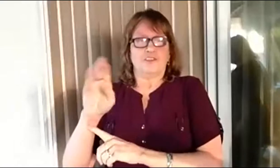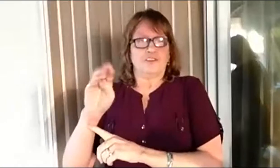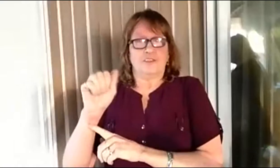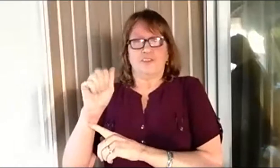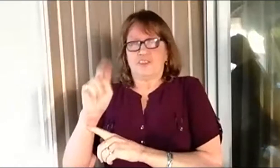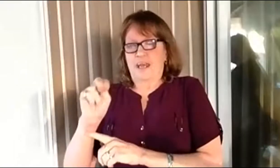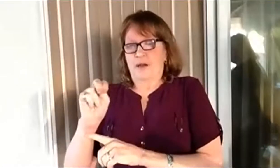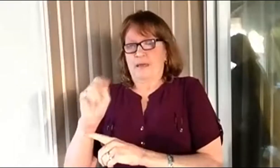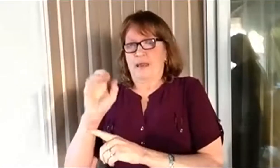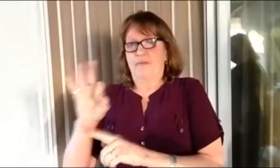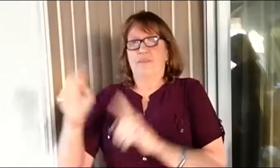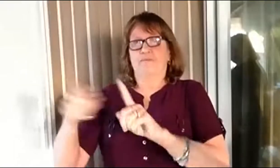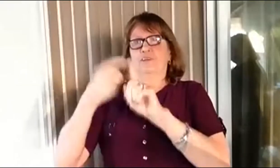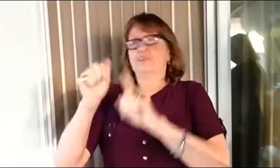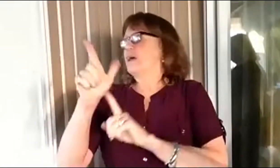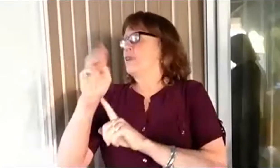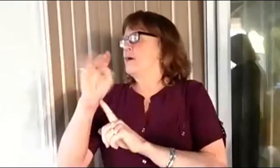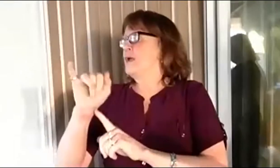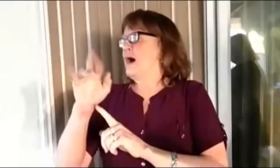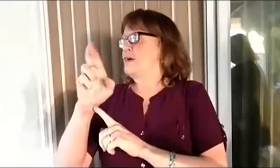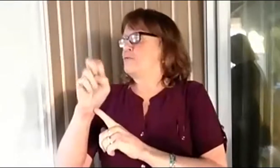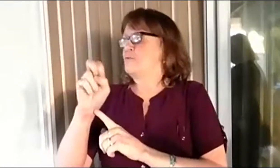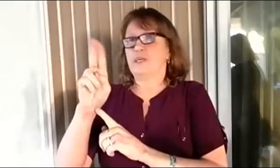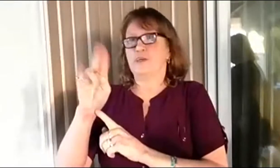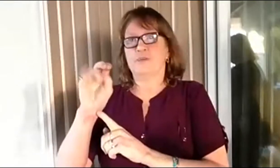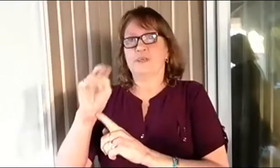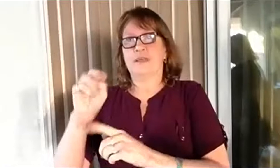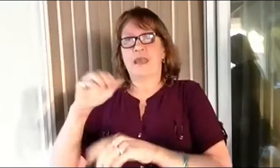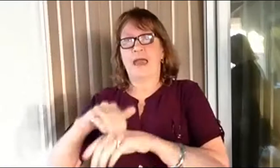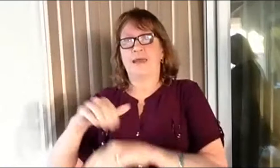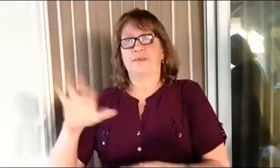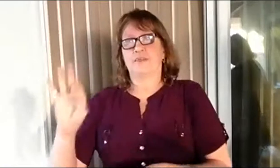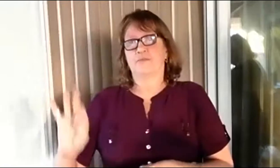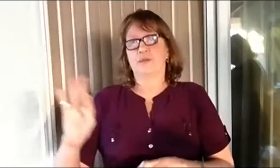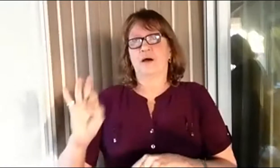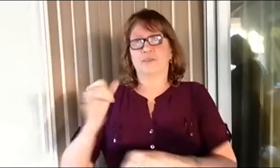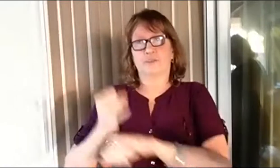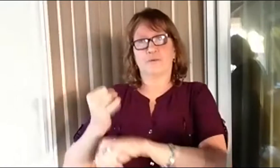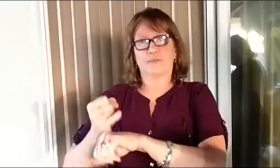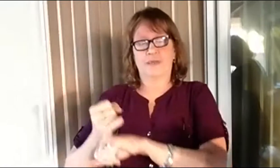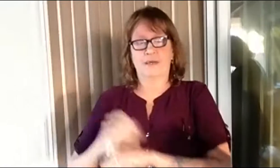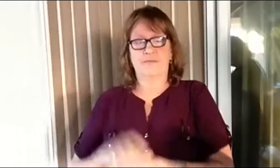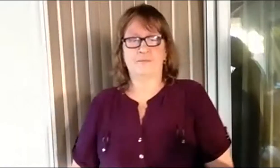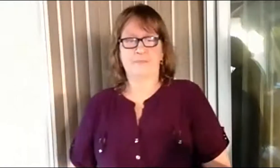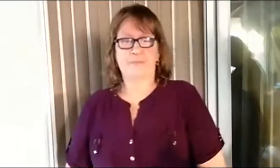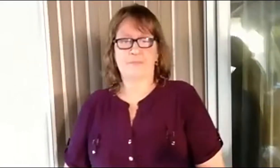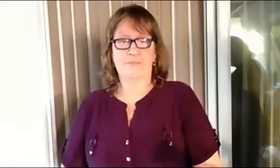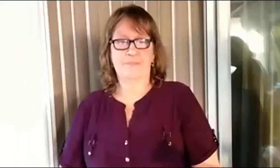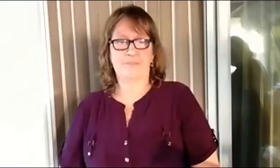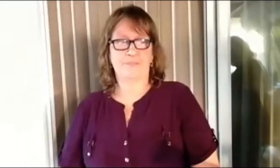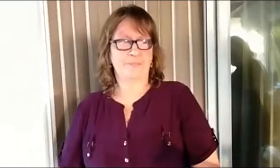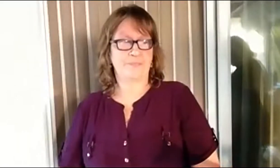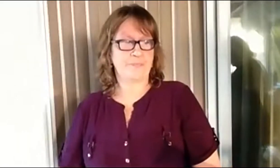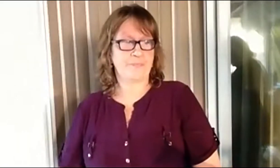Fremont school. Chairman of the first alumni reunion at the Fremont School for the Deaf.